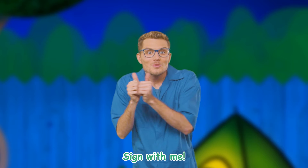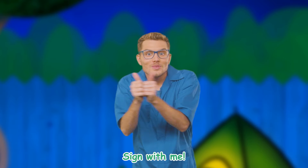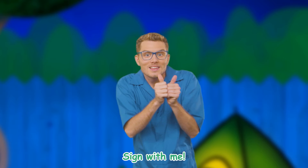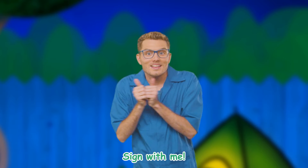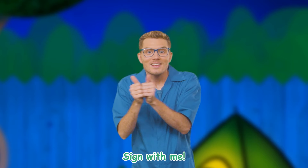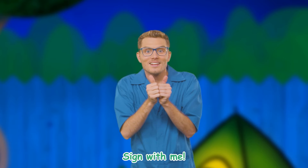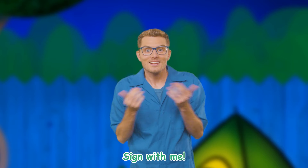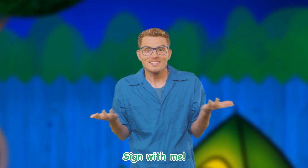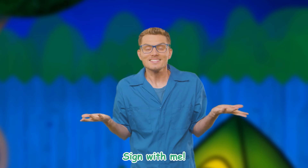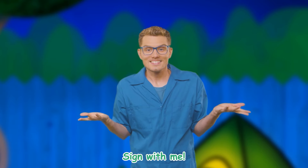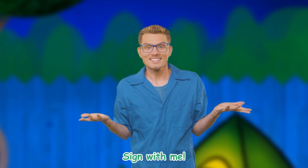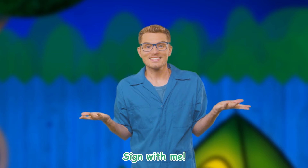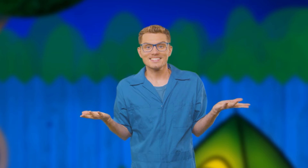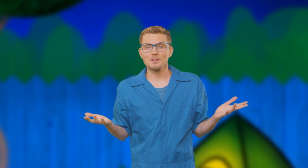Sign with me!